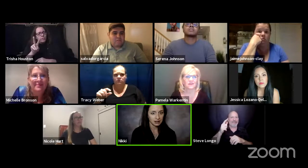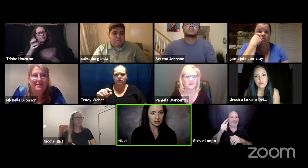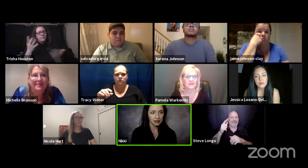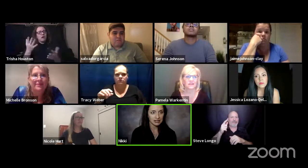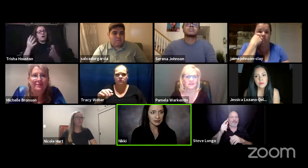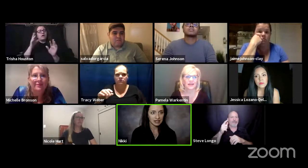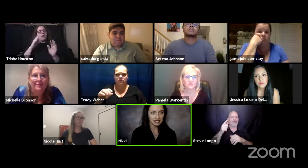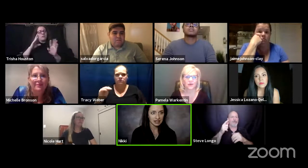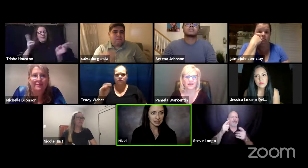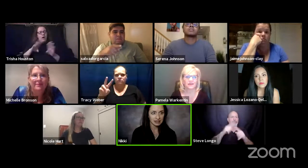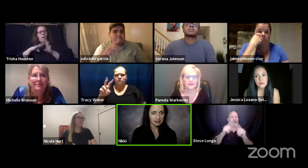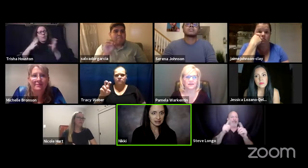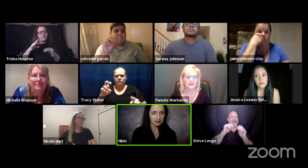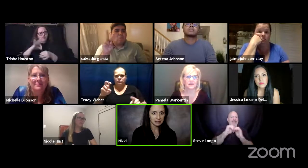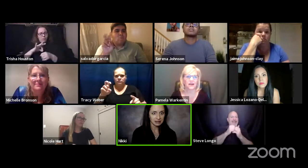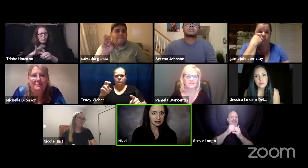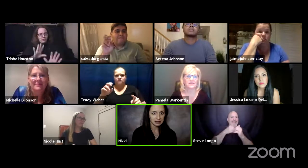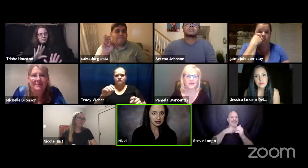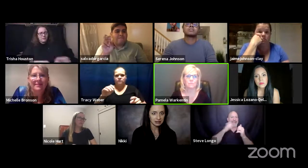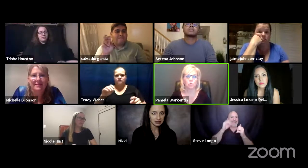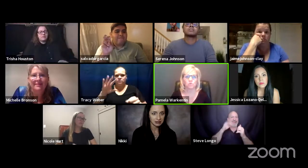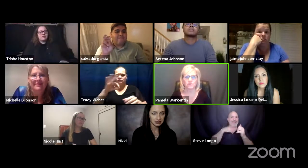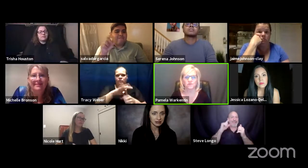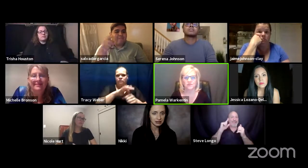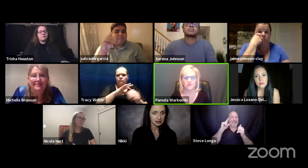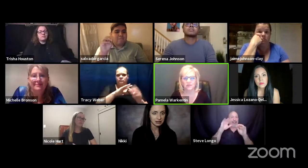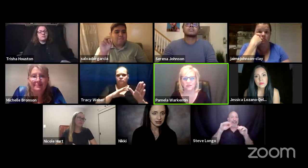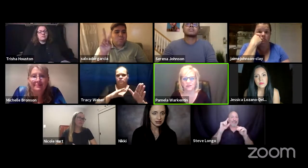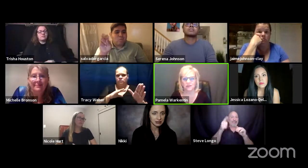There hasn't been a second, I said I move.